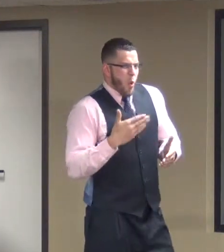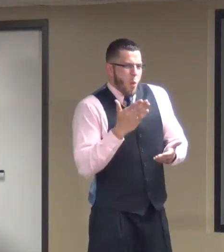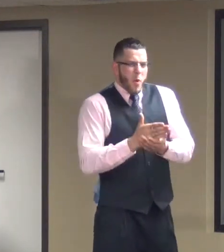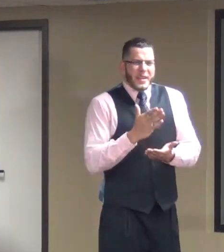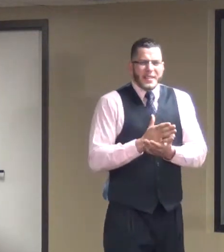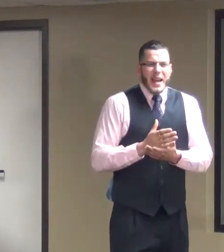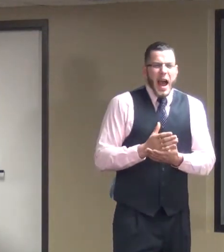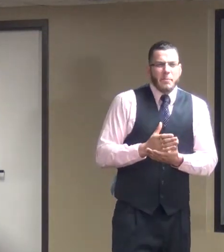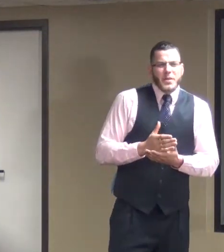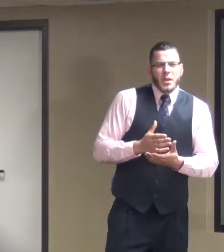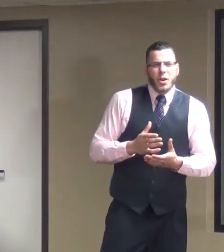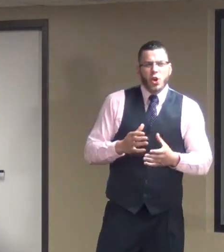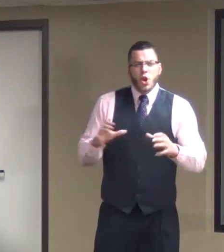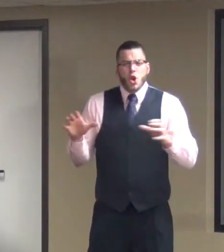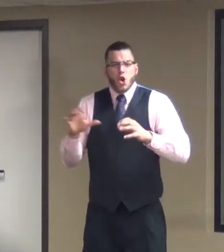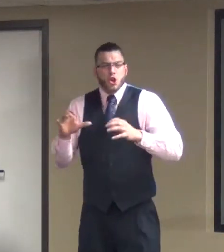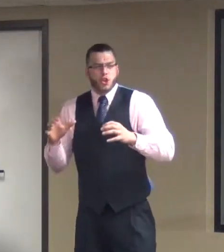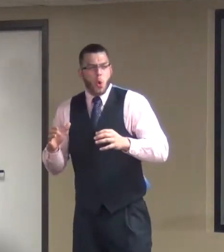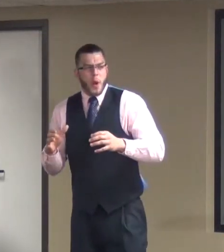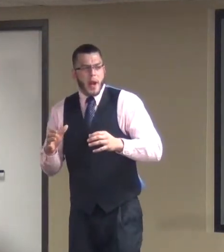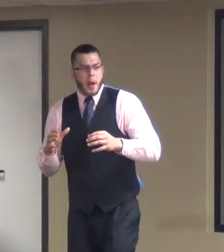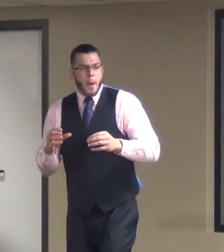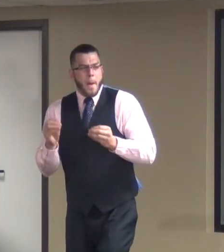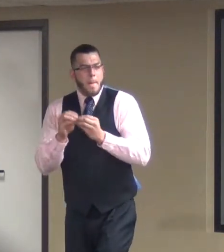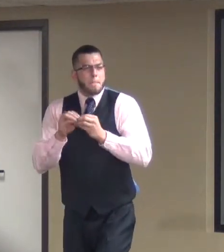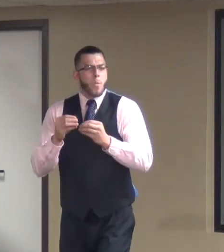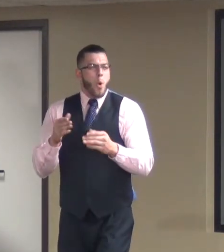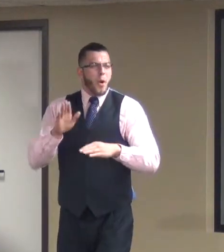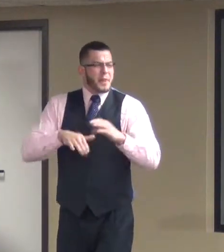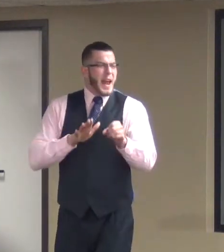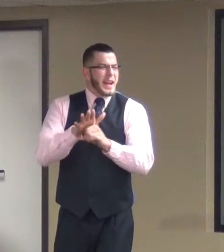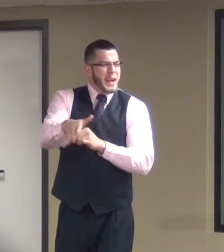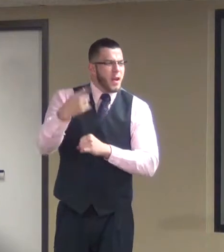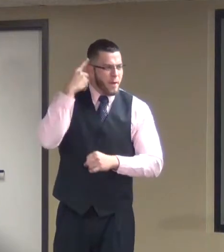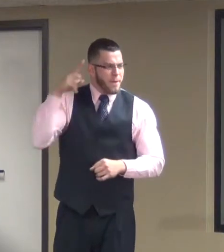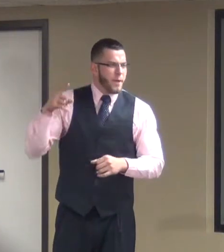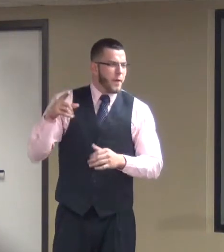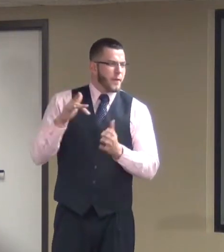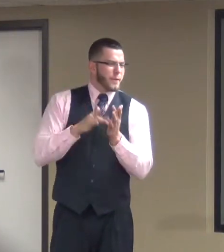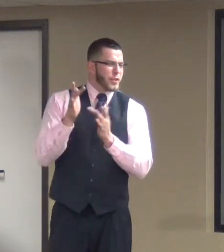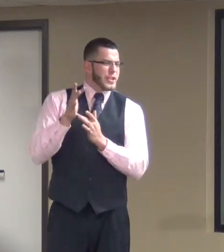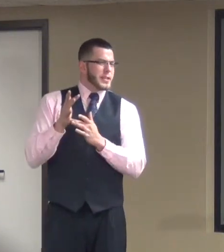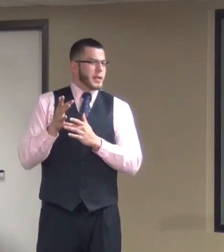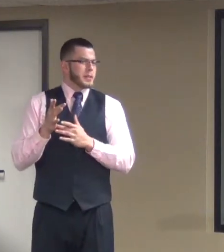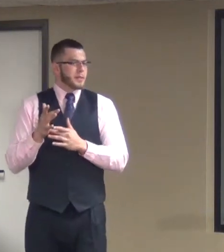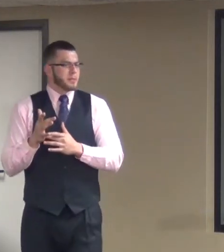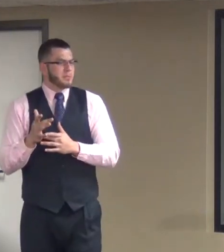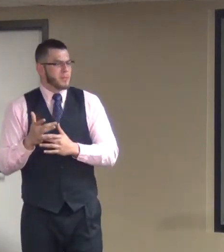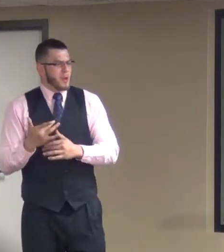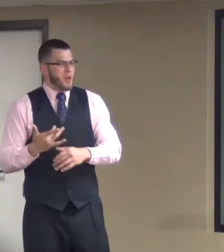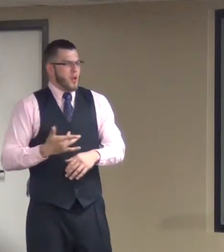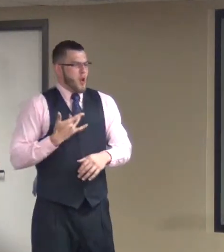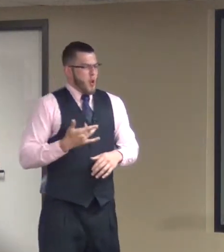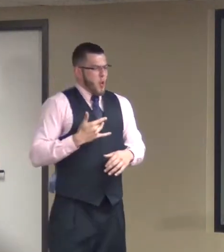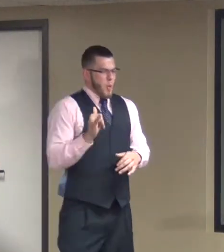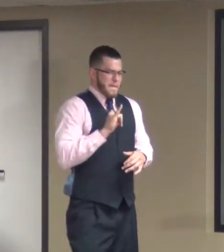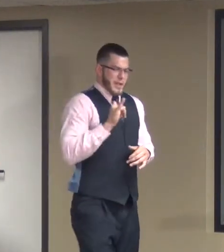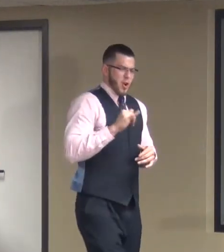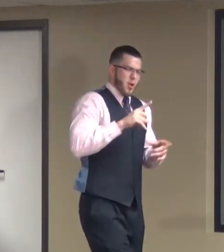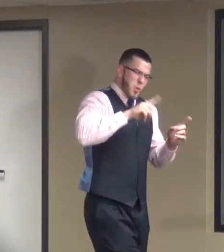We stopped doing more than enough for Jesus. We feel we